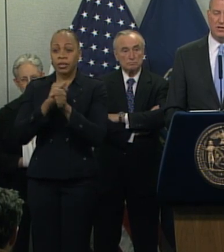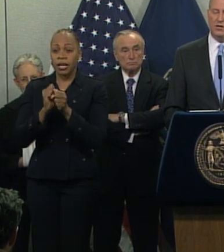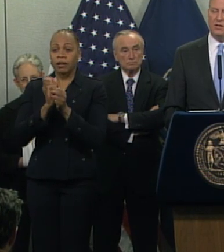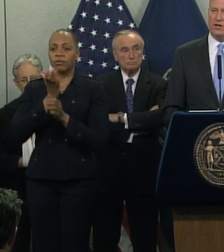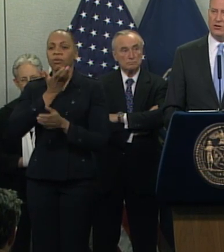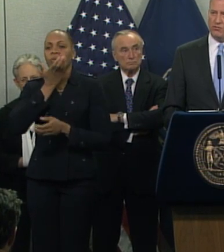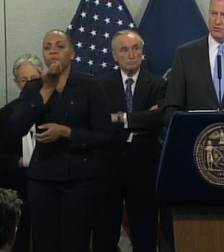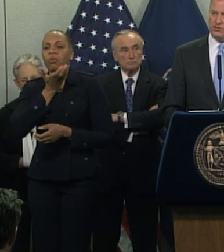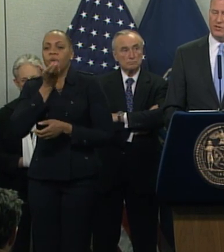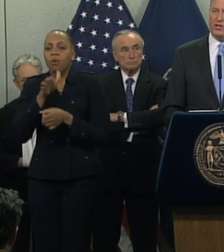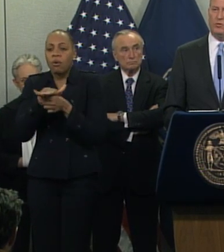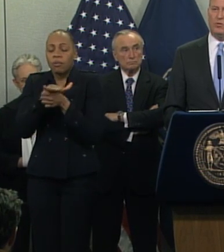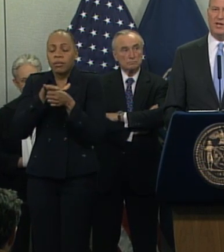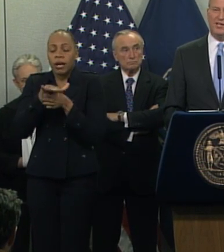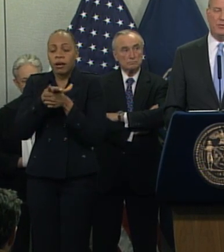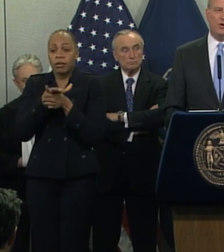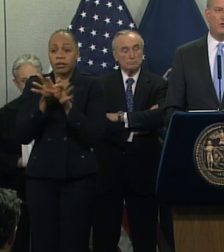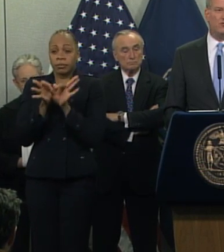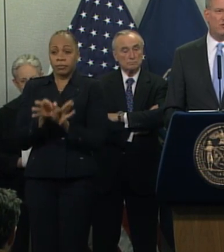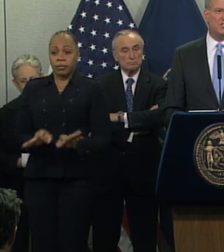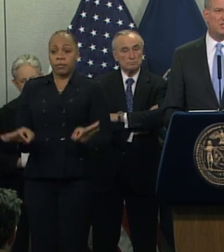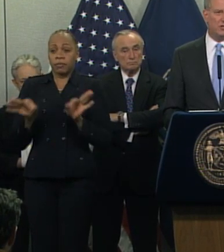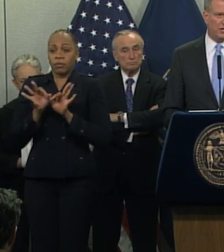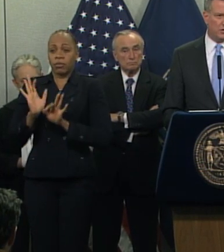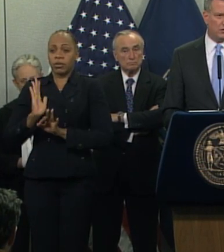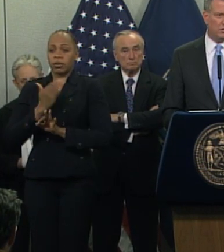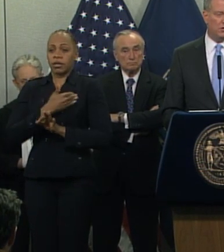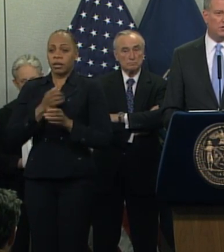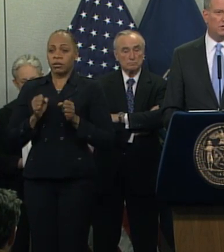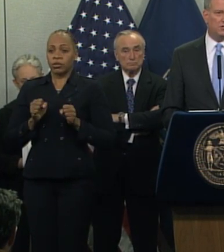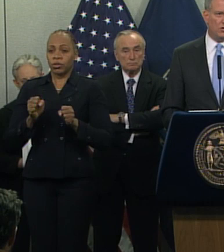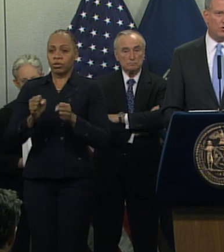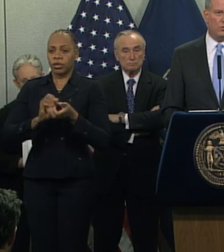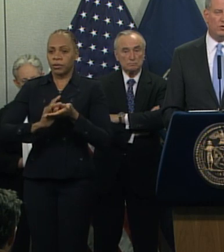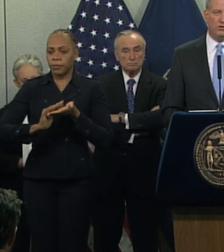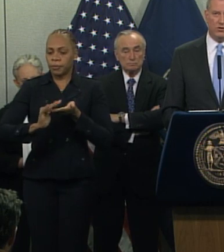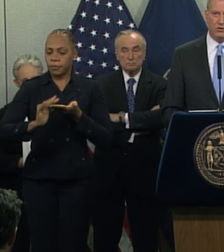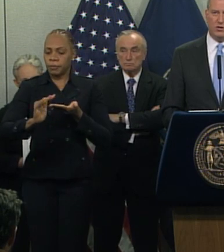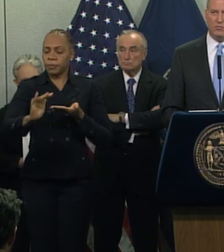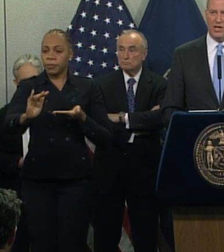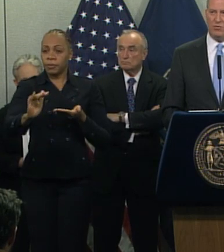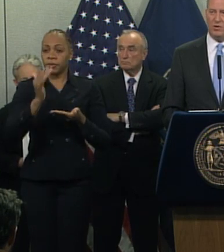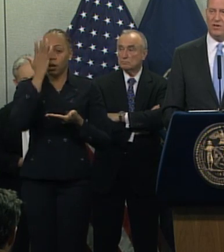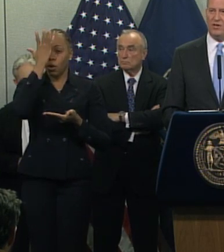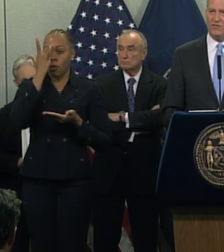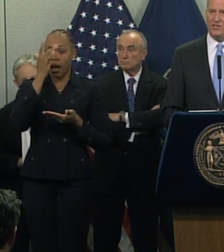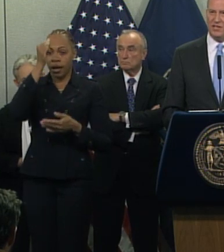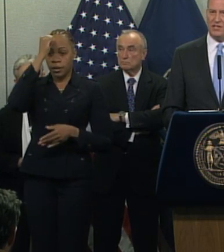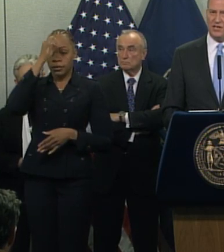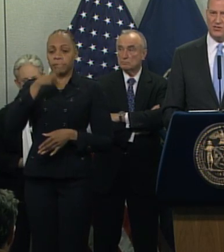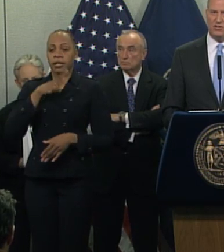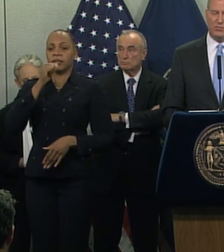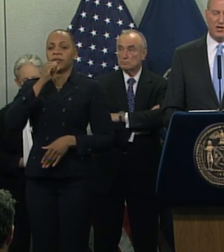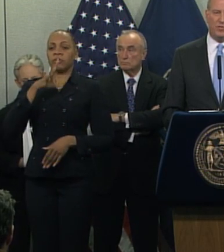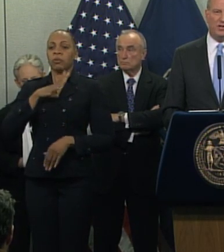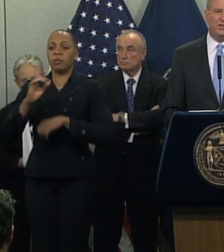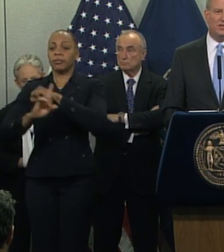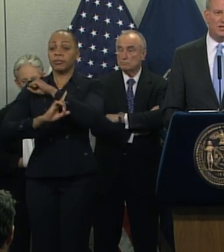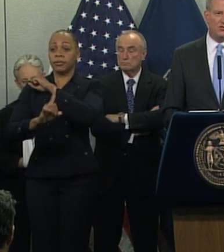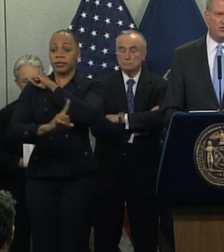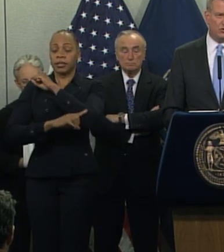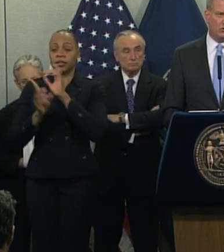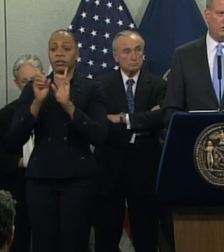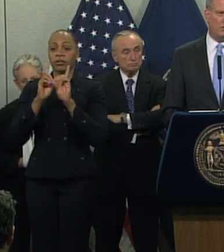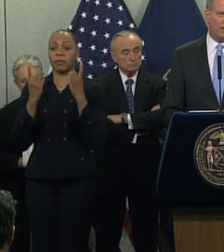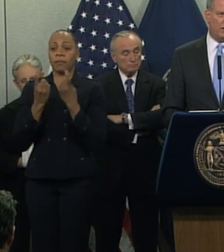location. And crucially, we want to keep our streets clear so the good men and women of the sanitation department